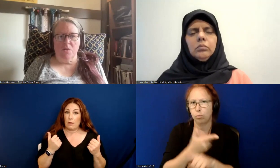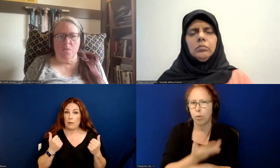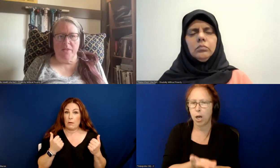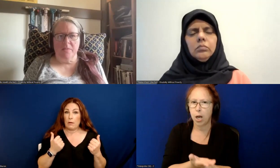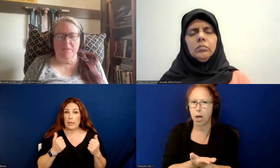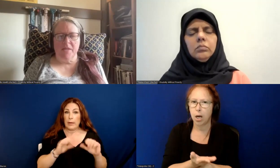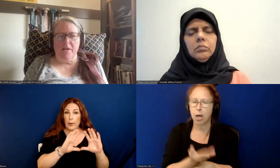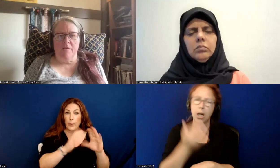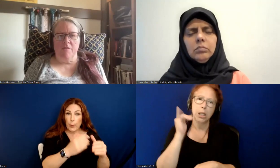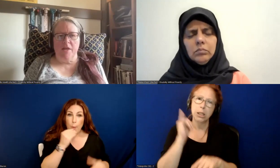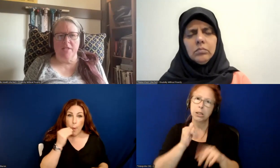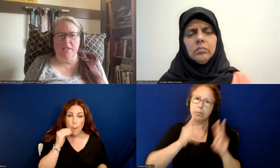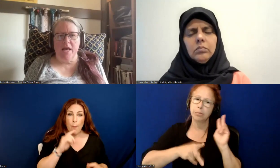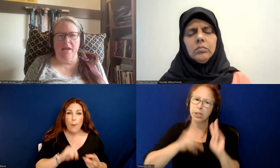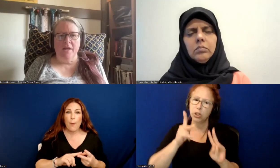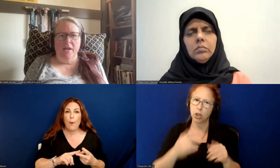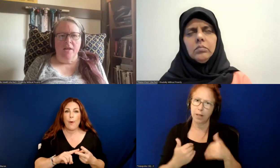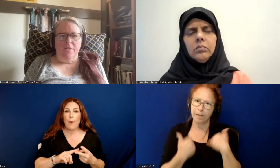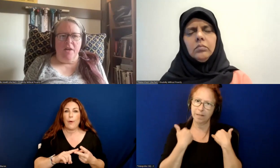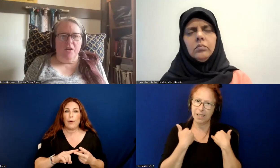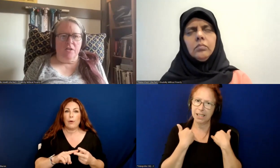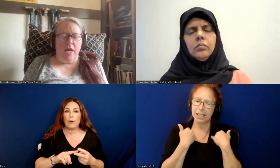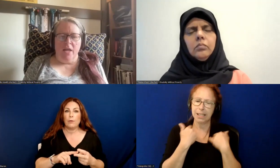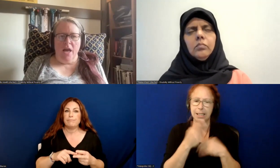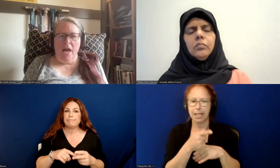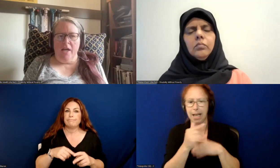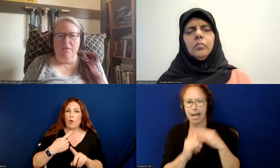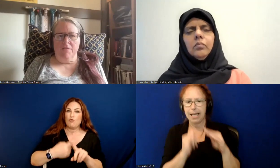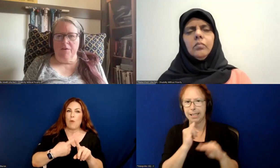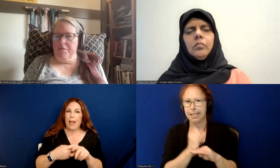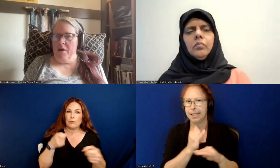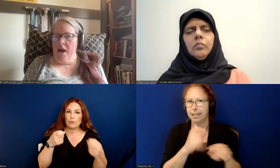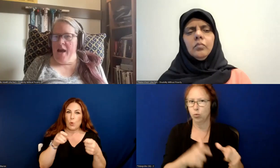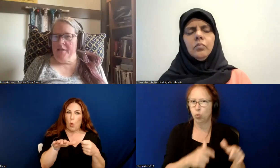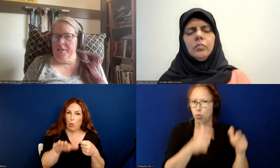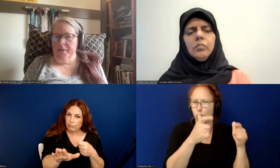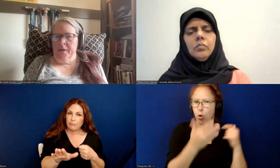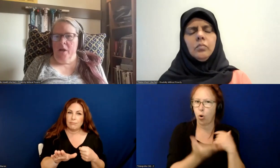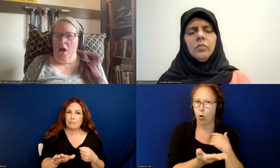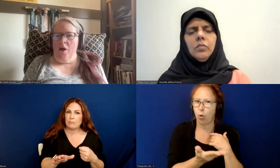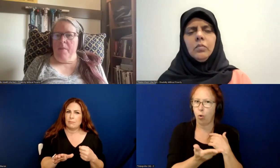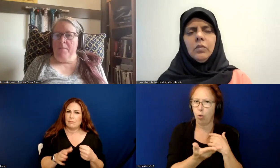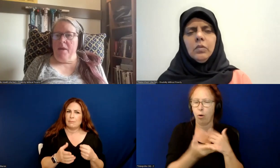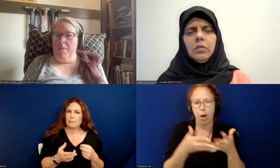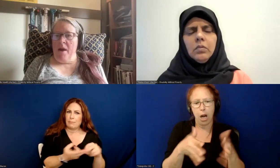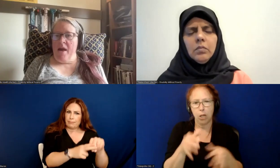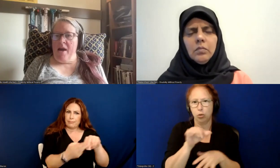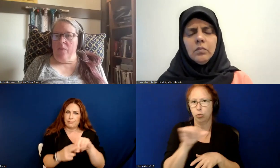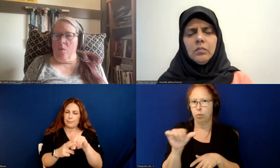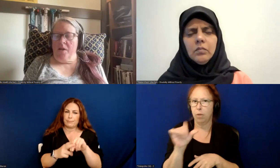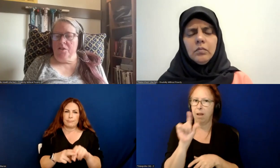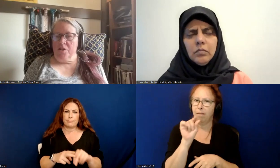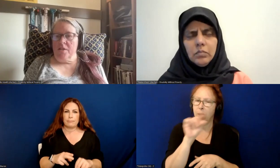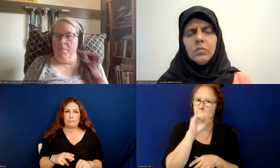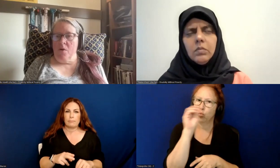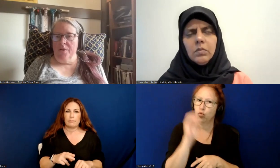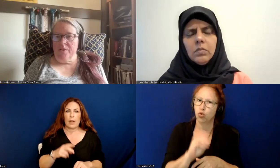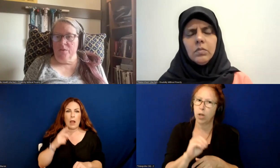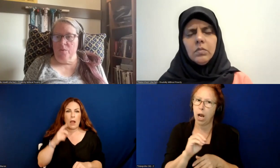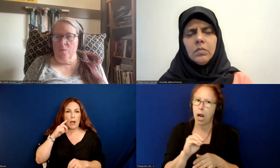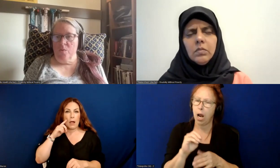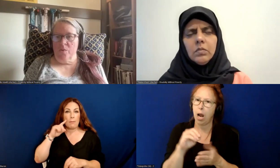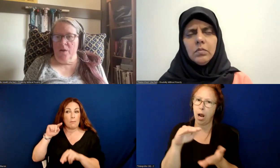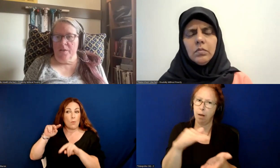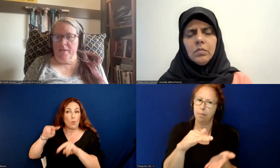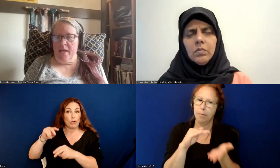only end up with 20% of this, then they're not getting any further ahead. I'm keeping my eye on the questions. I'm